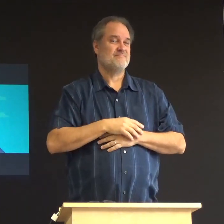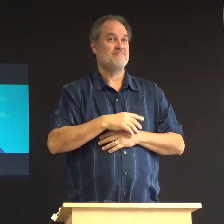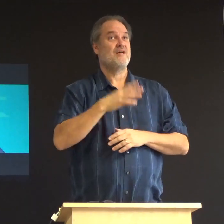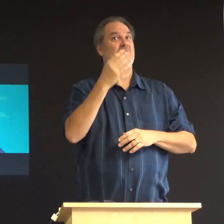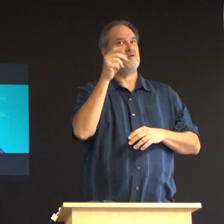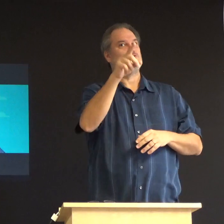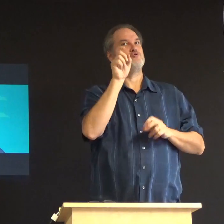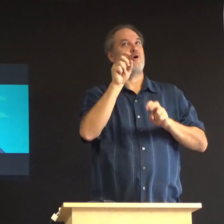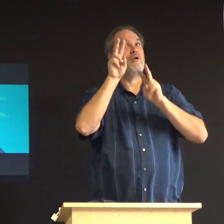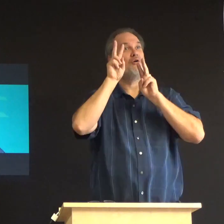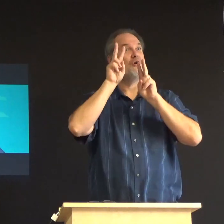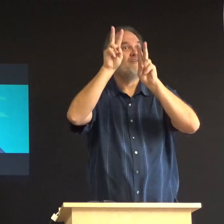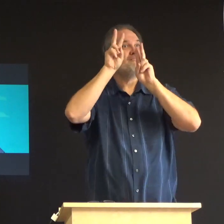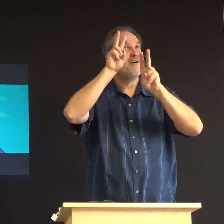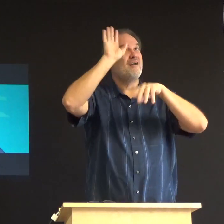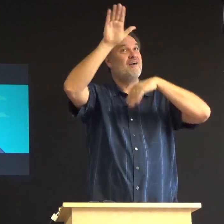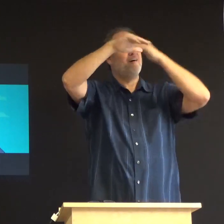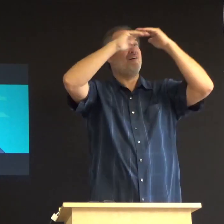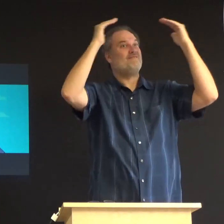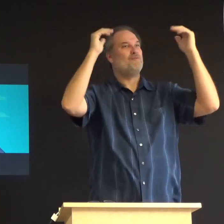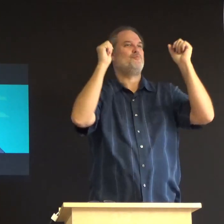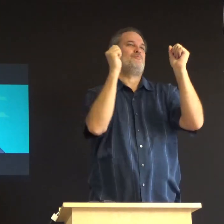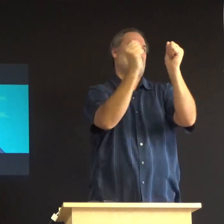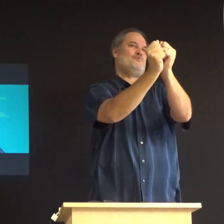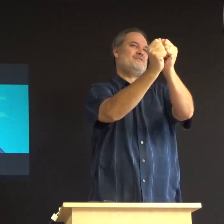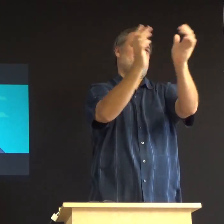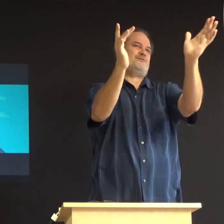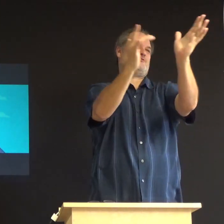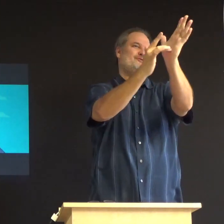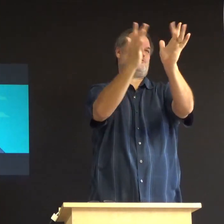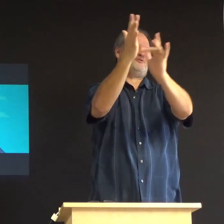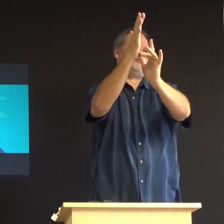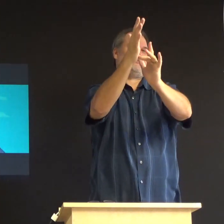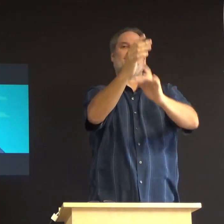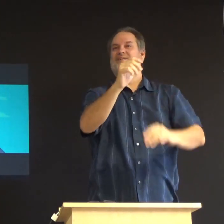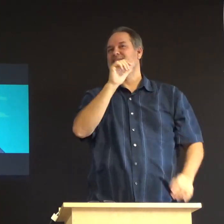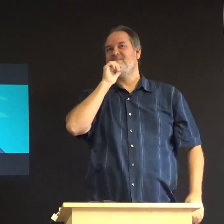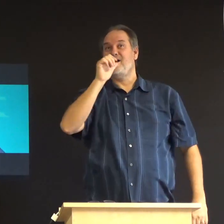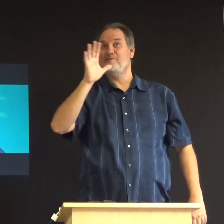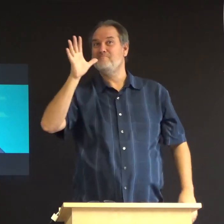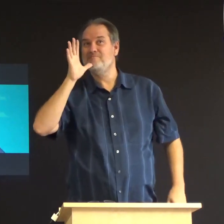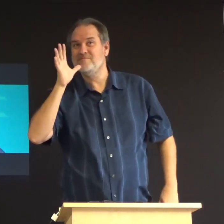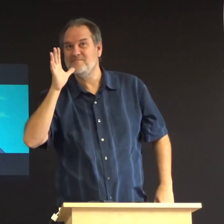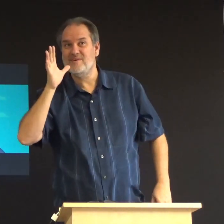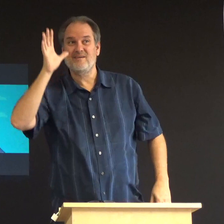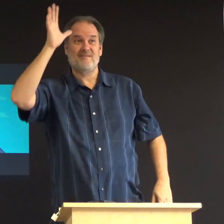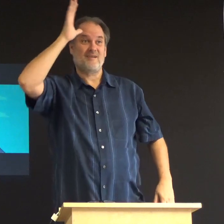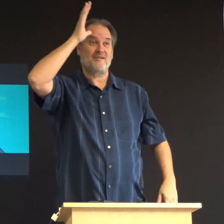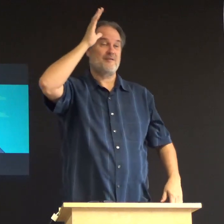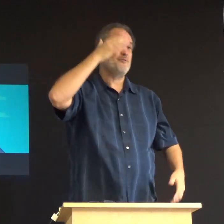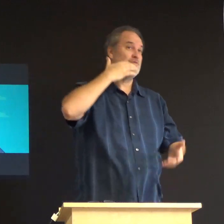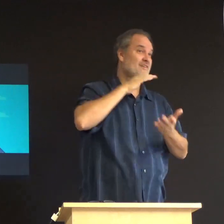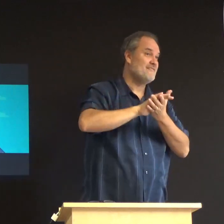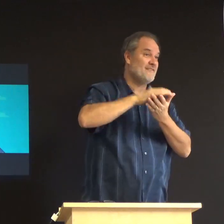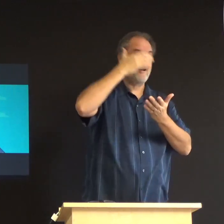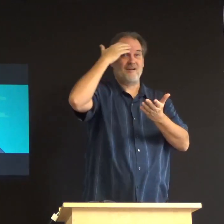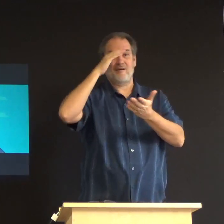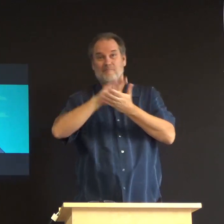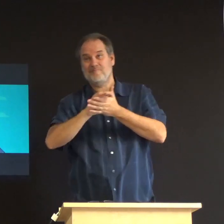that. And we should look forward to heaven with Jesus, not with your mom or your dad or your wife or